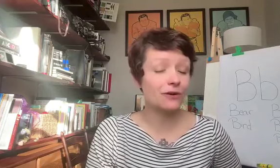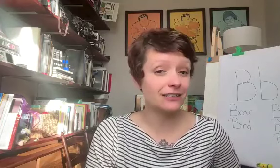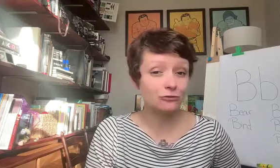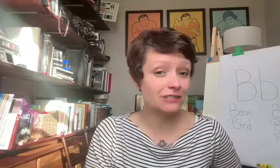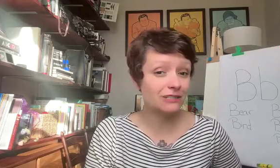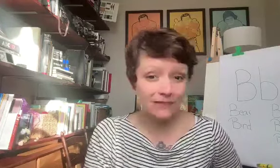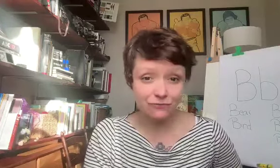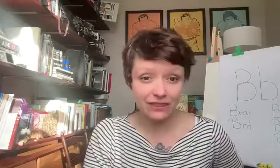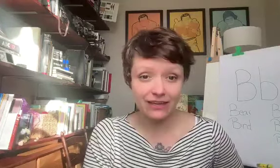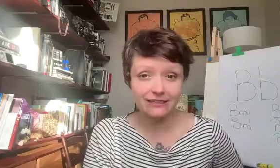with it to dismiss with it.